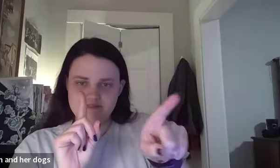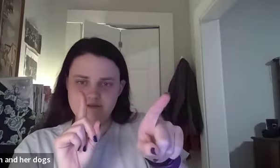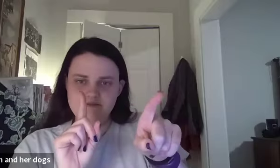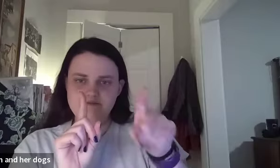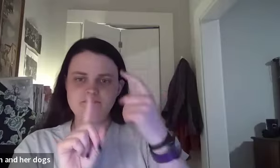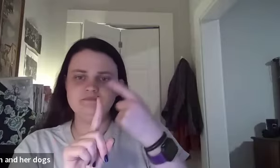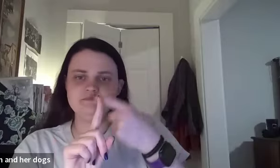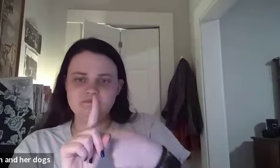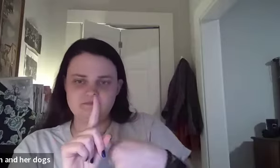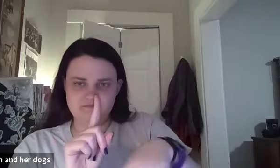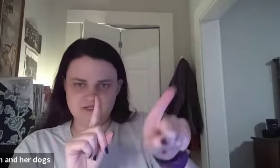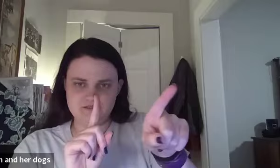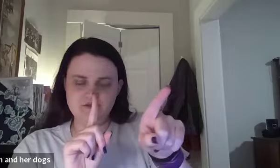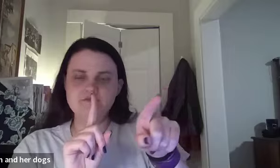next month, next month,